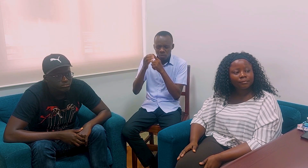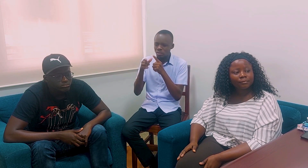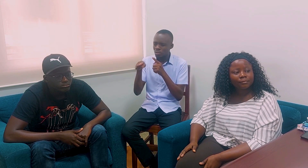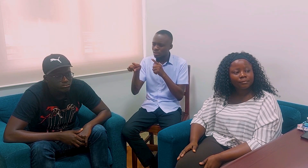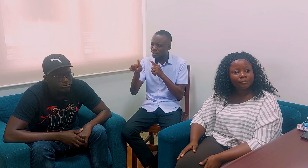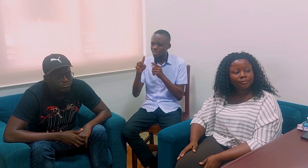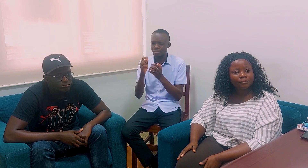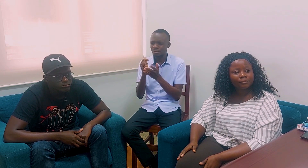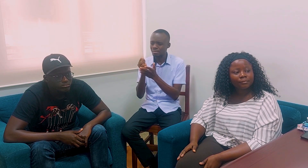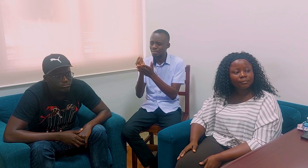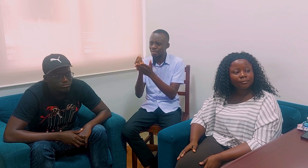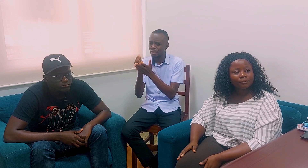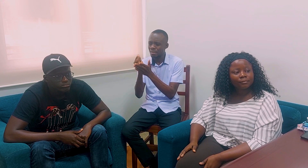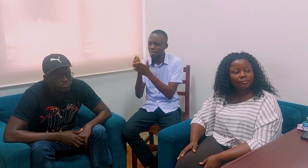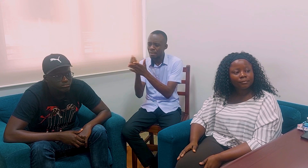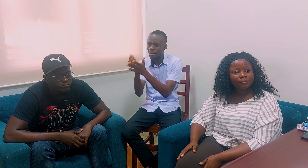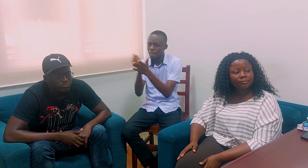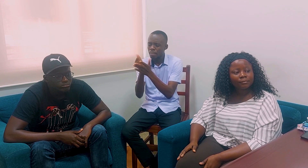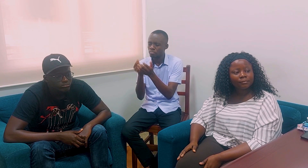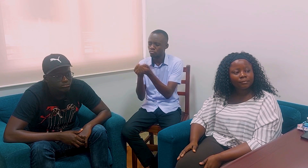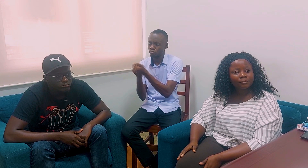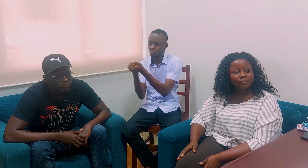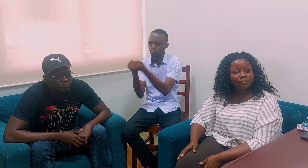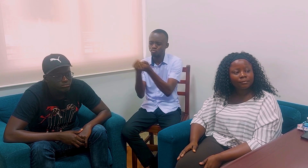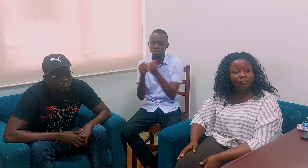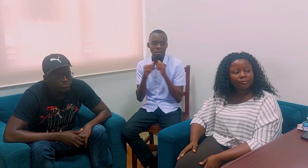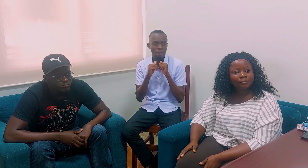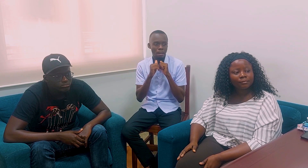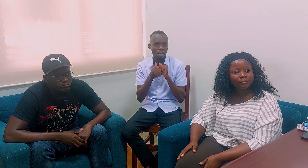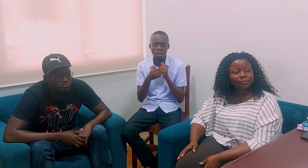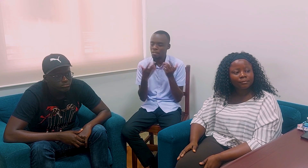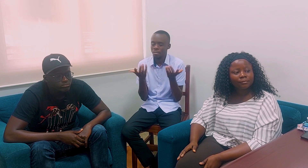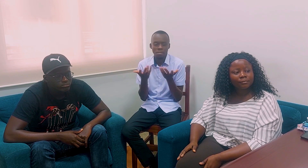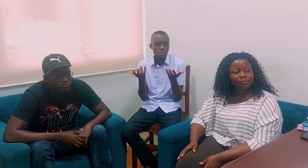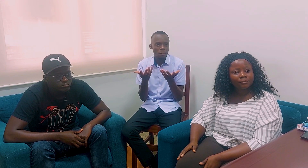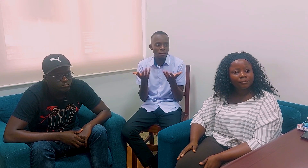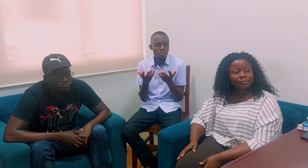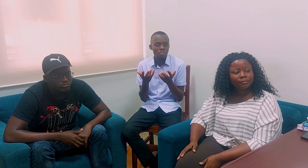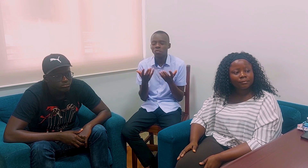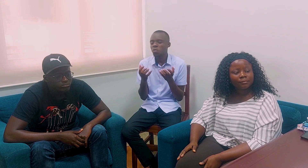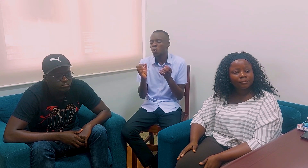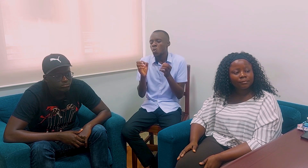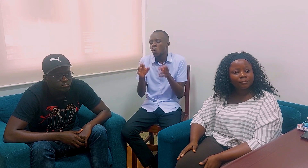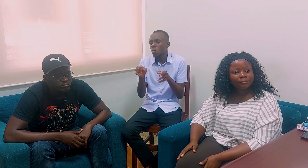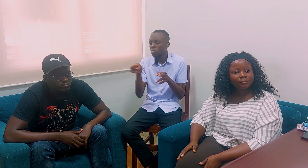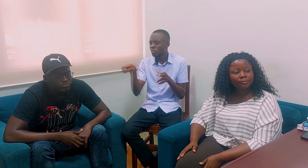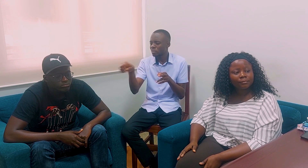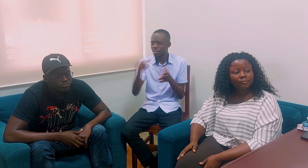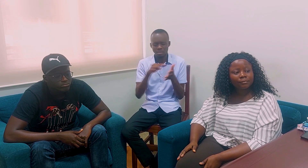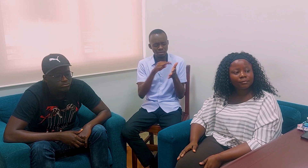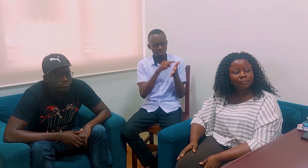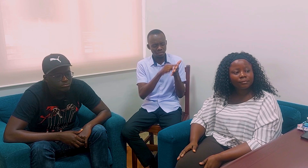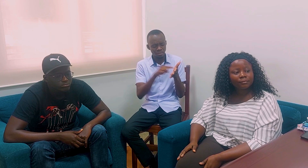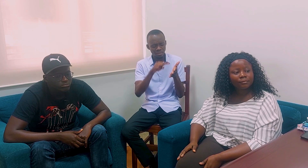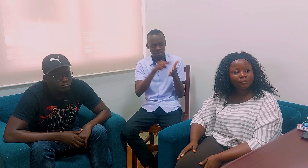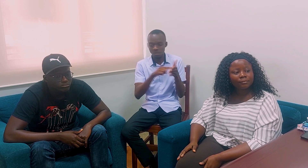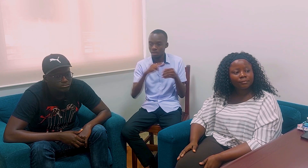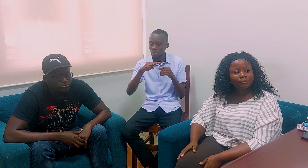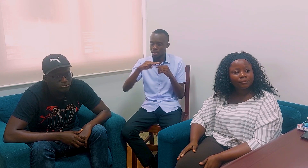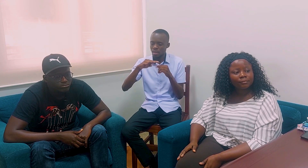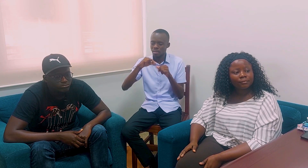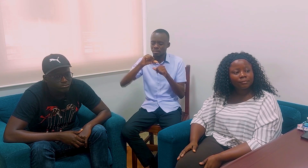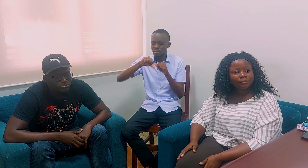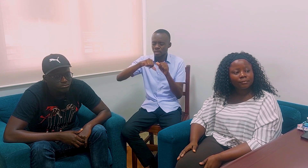what exactly do you think drives this stigma, and do you think it's a cultural issue? Do you think